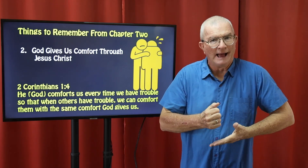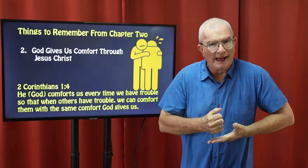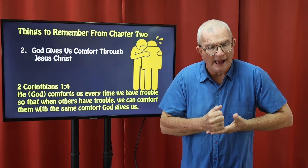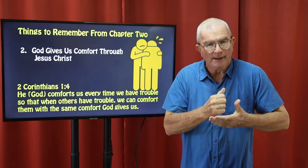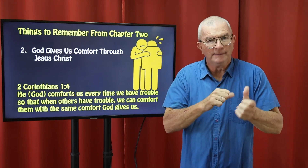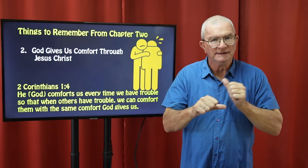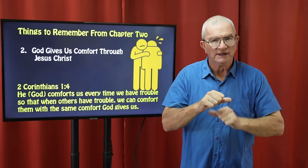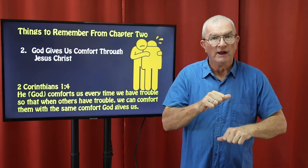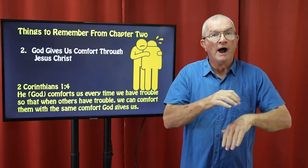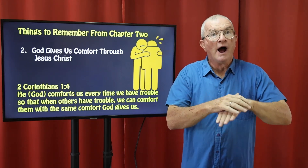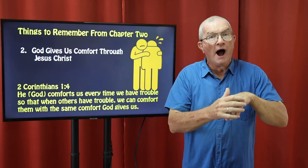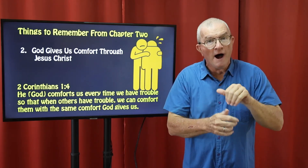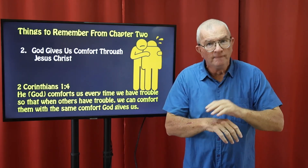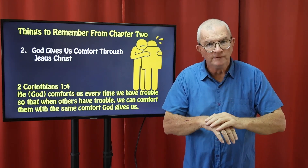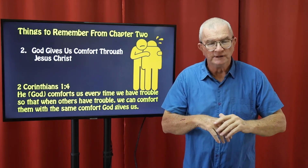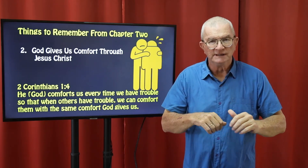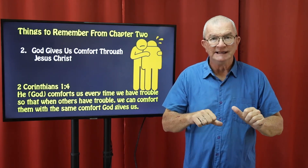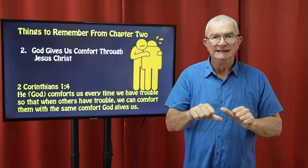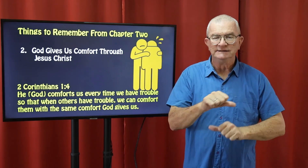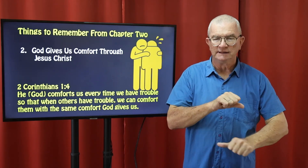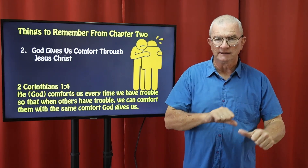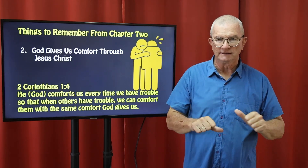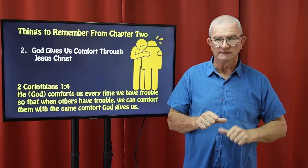family, helping each other, comforting each other.